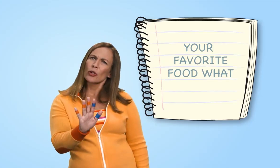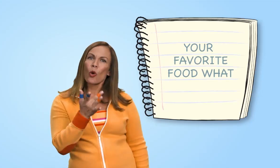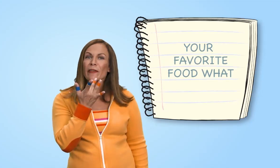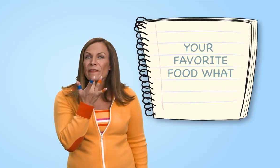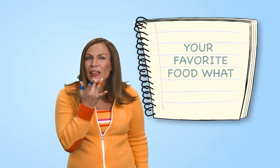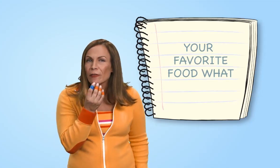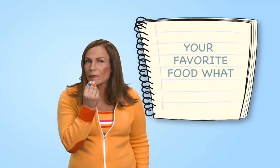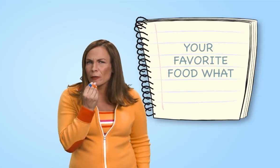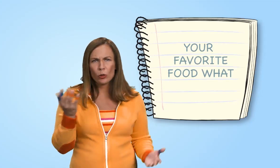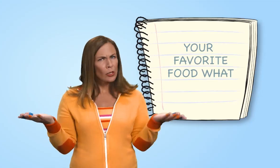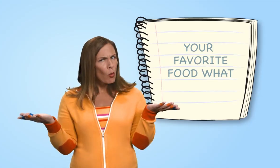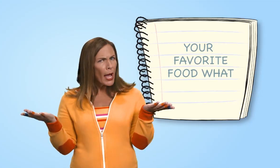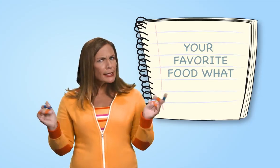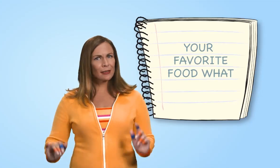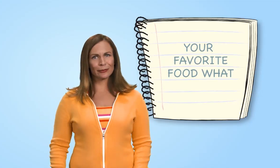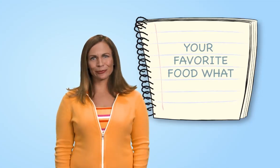Your favorite food, what?